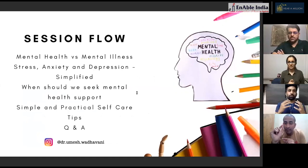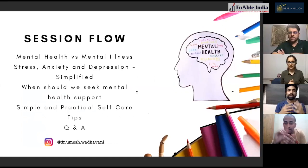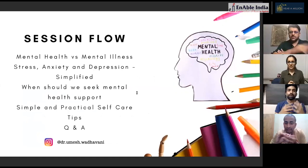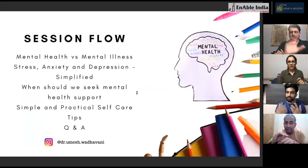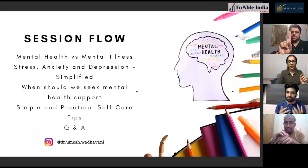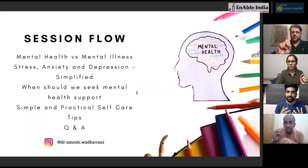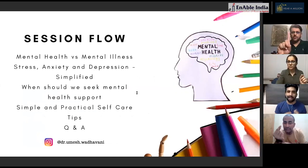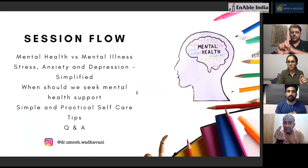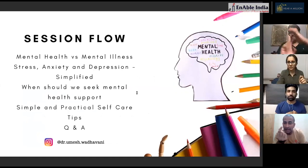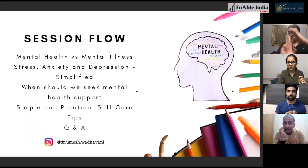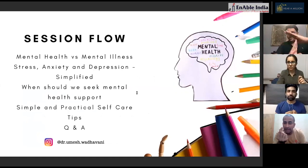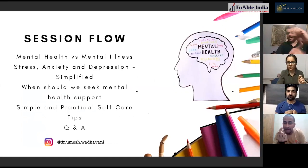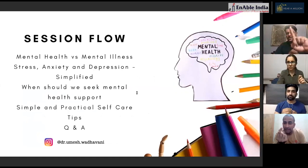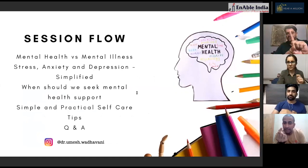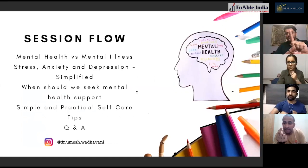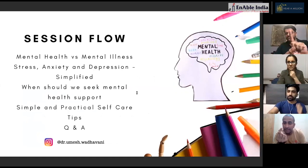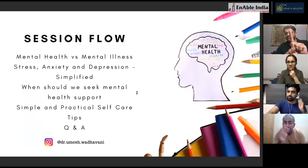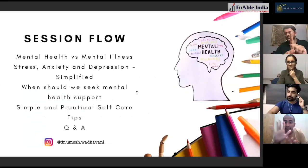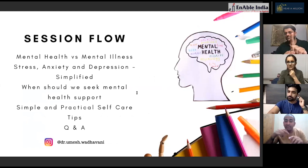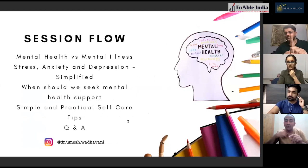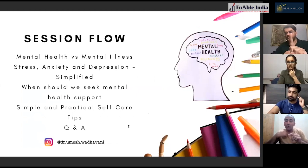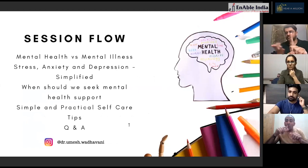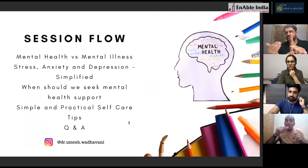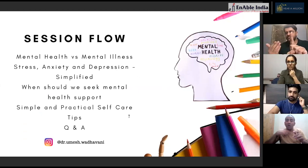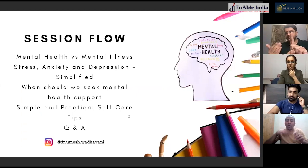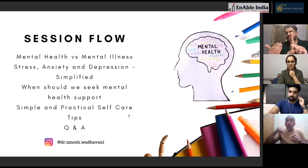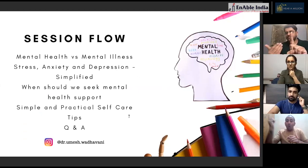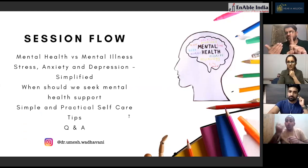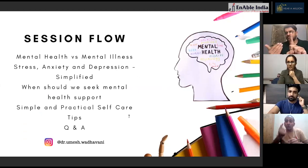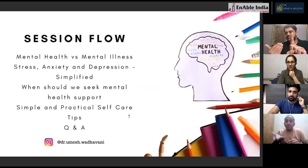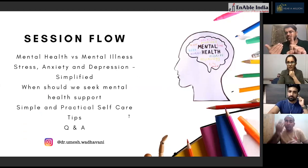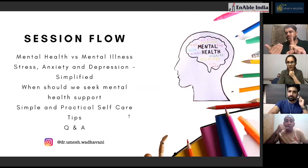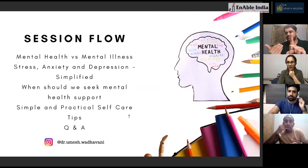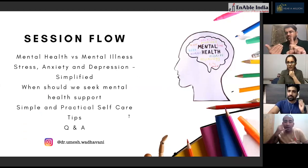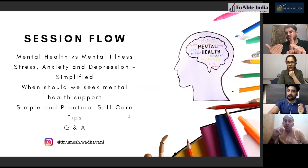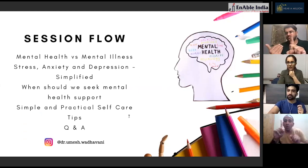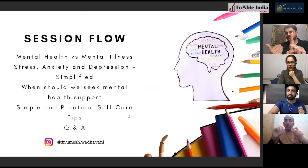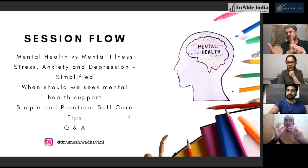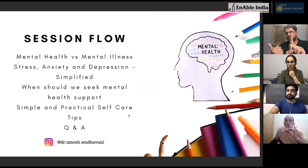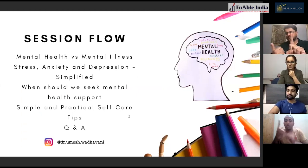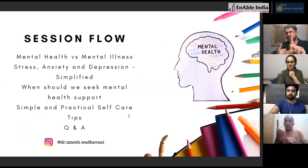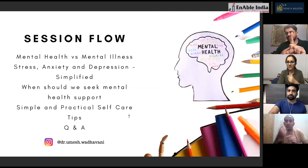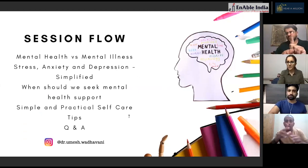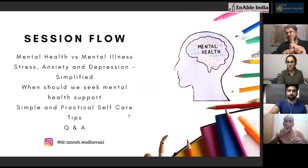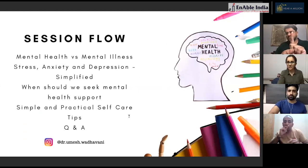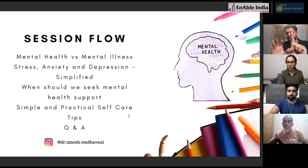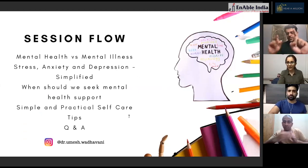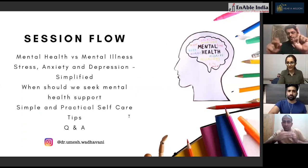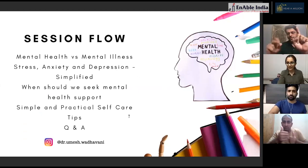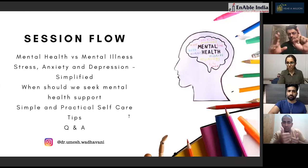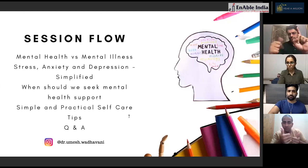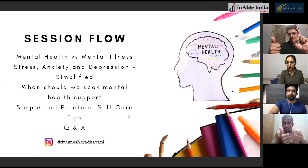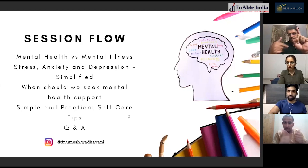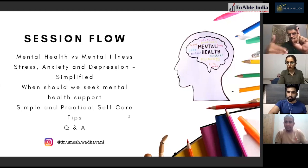Before we understand Just a how. moment. Just a moment. So, Just a moment. Gotham here. I, A lot of people are using